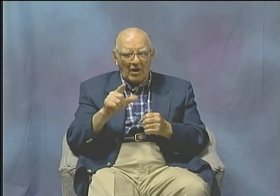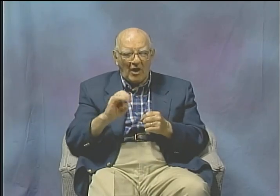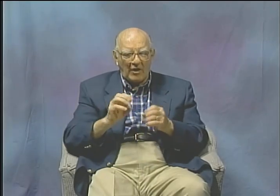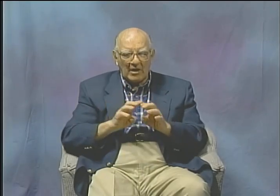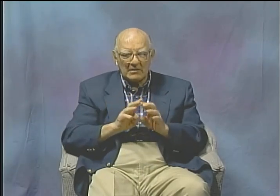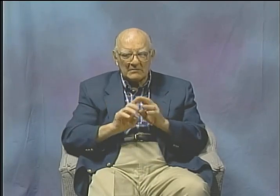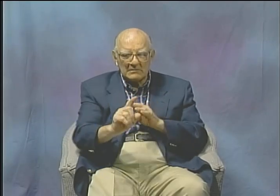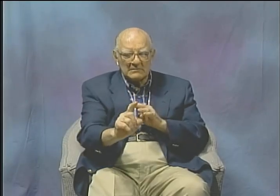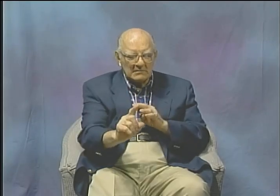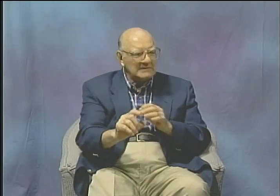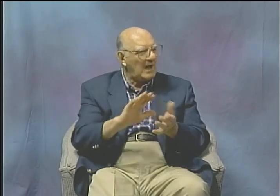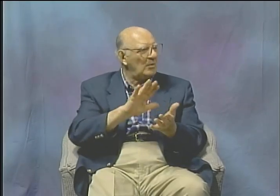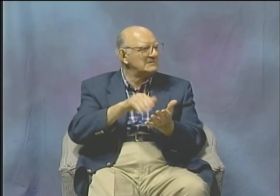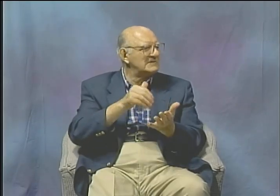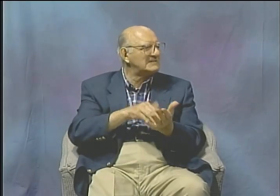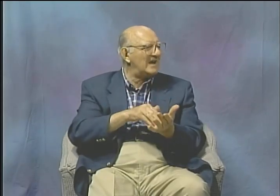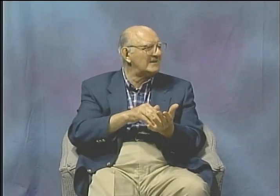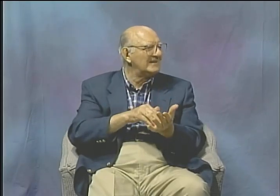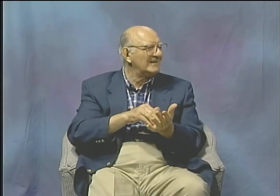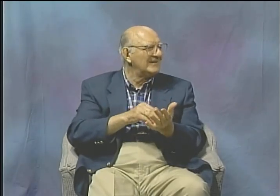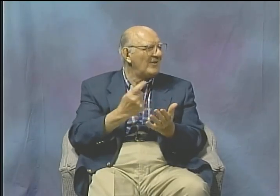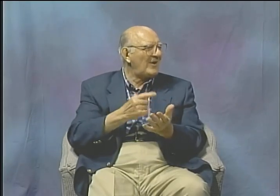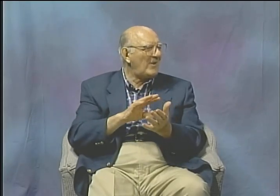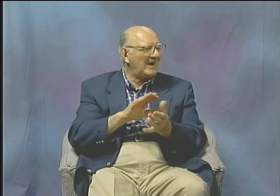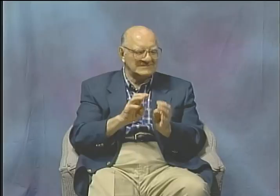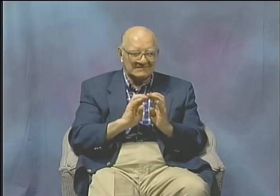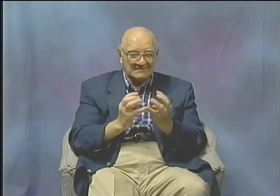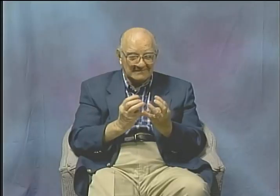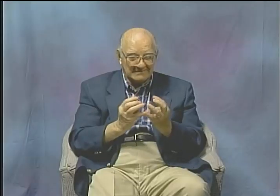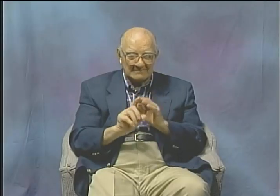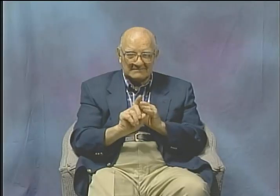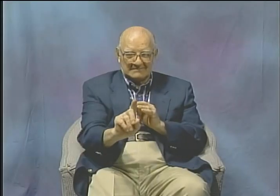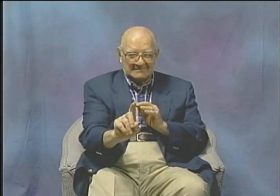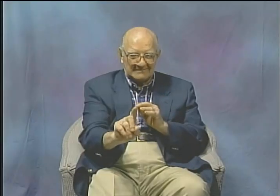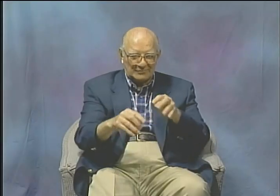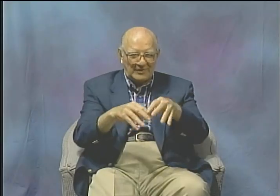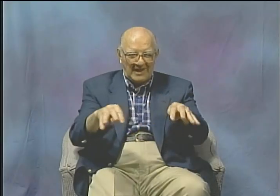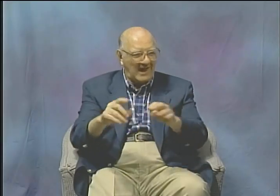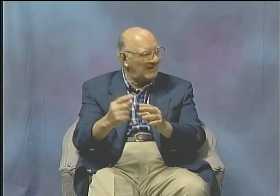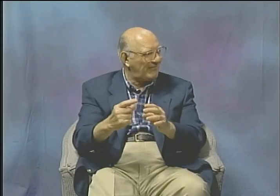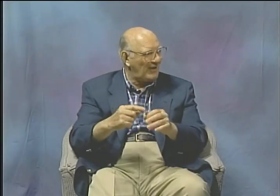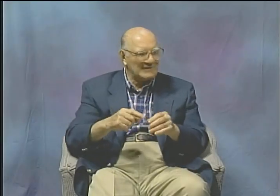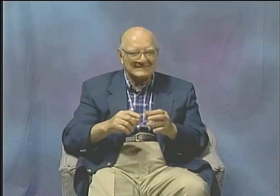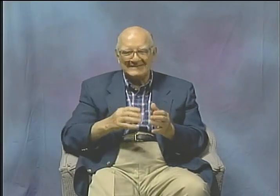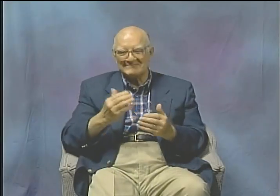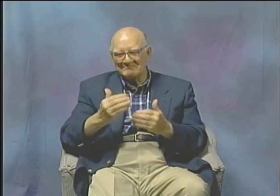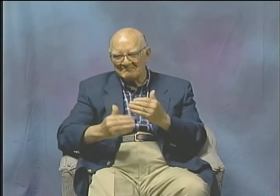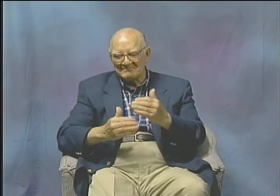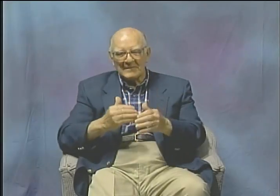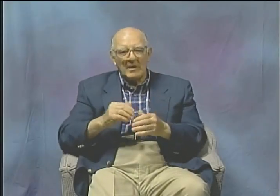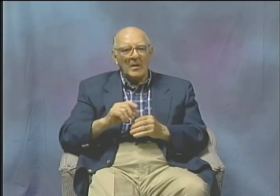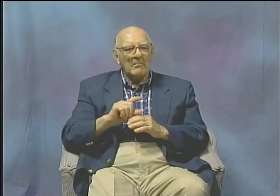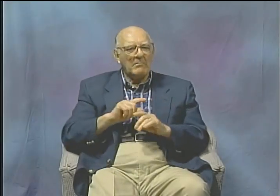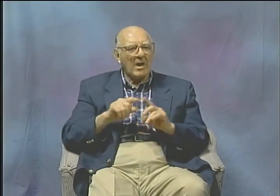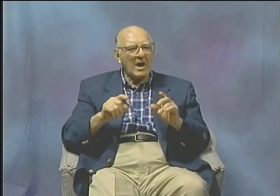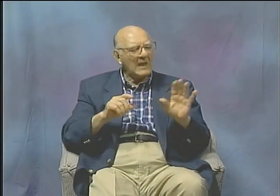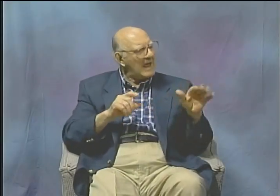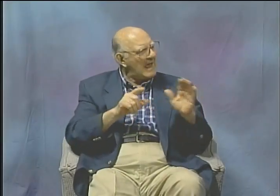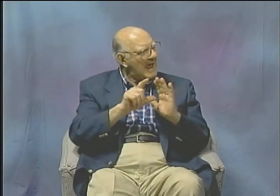huddle. That was the center. Always to the line first. But after